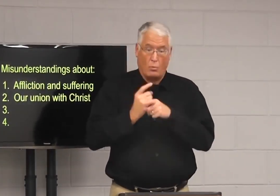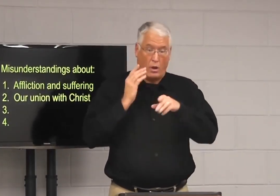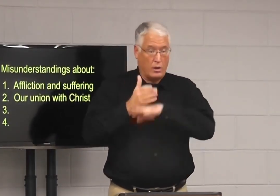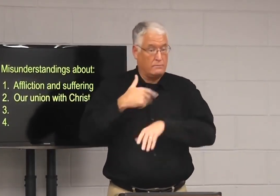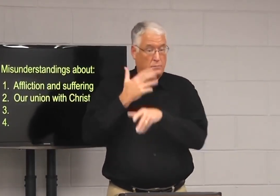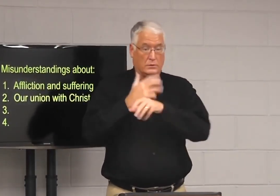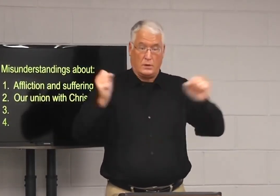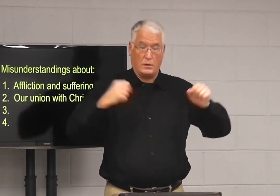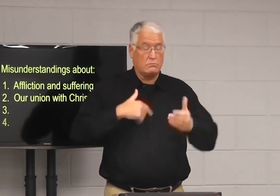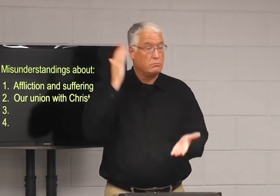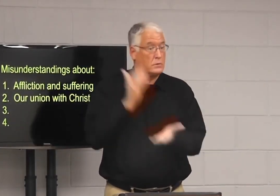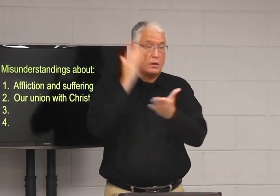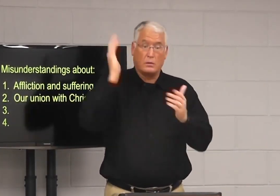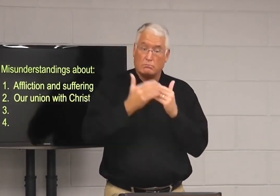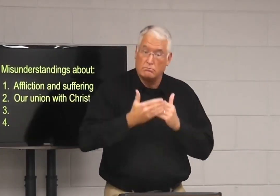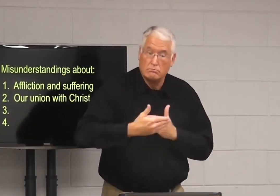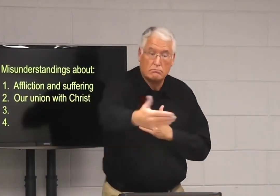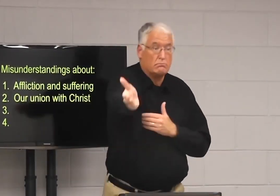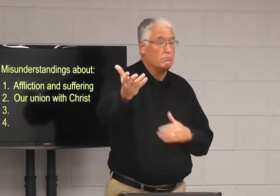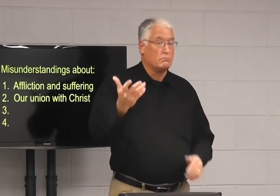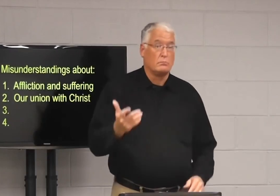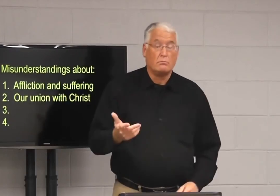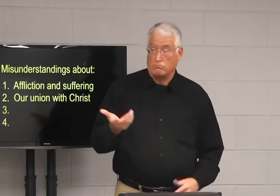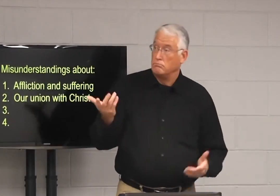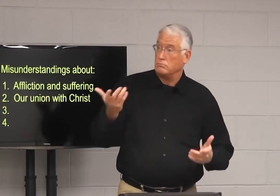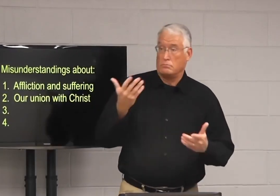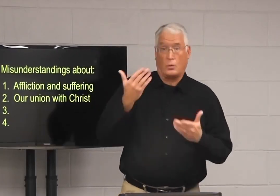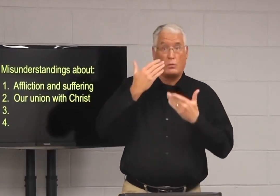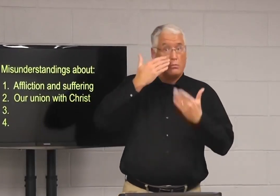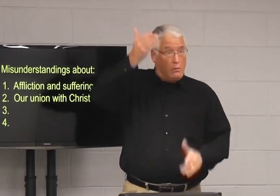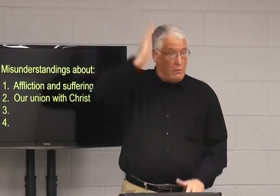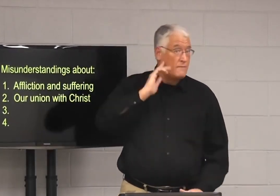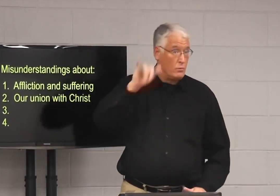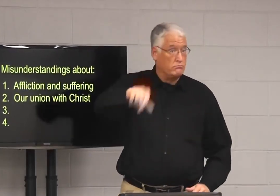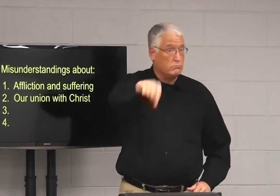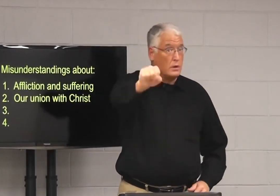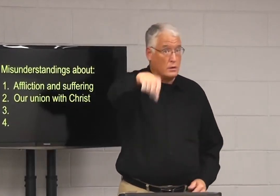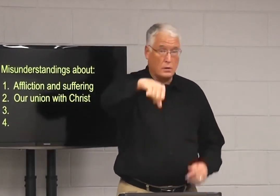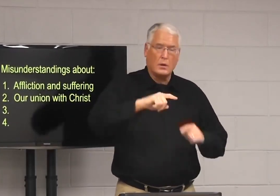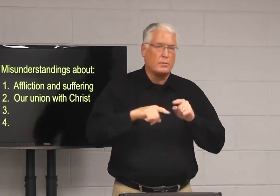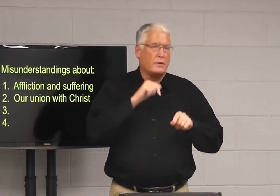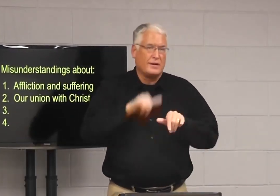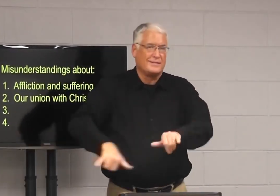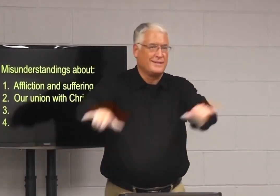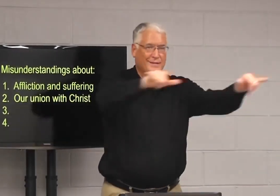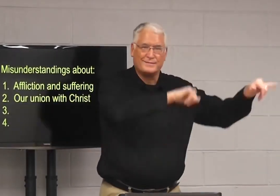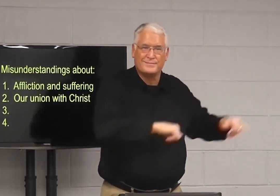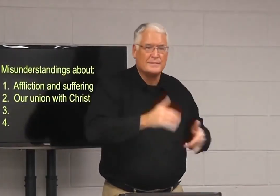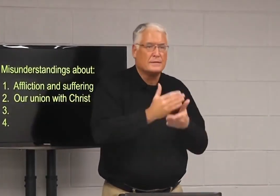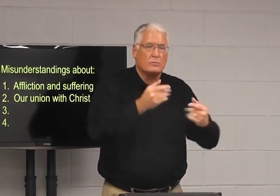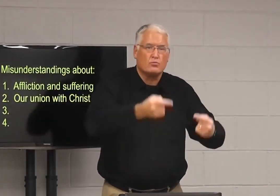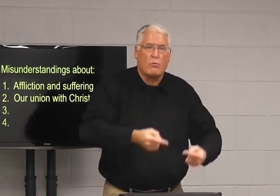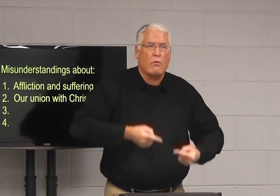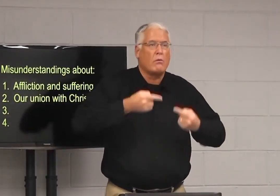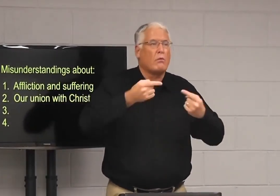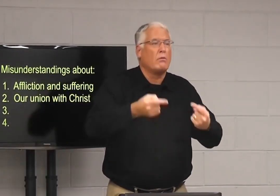People say, stop smoking right after I received salvation. Well, thank God for that, but not everybody's the